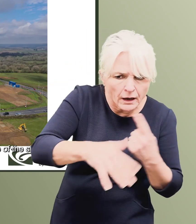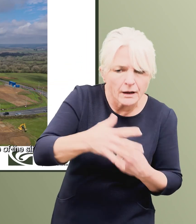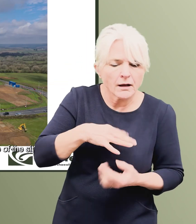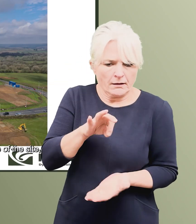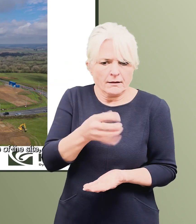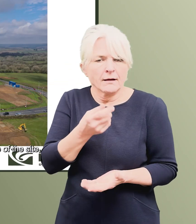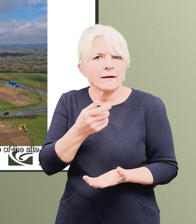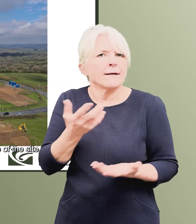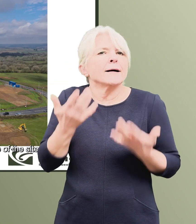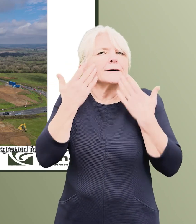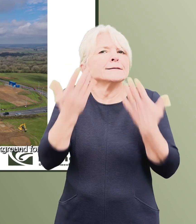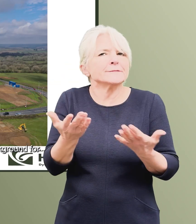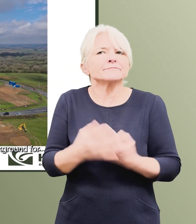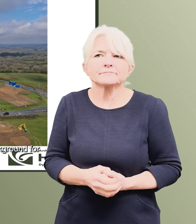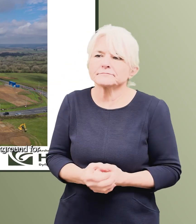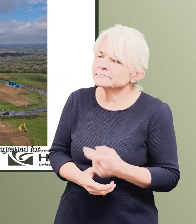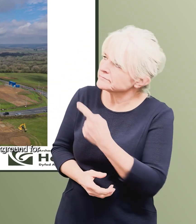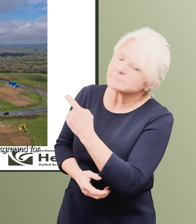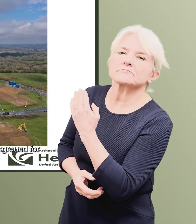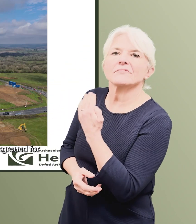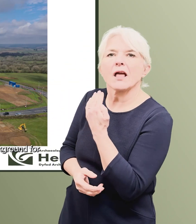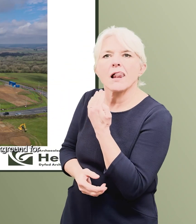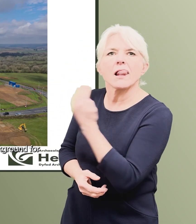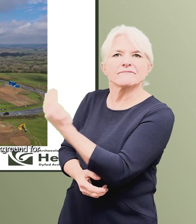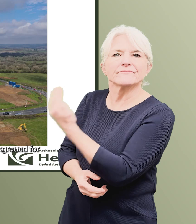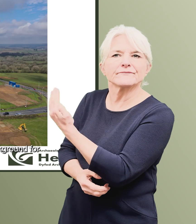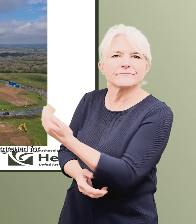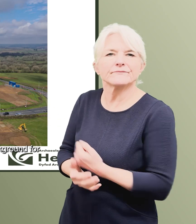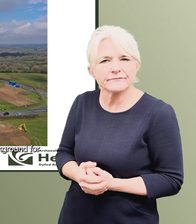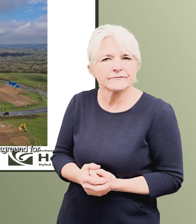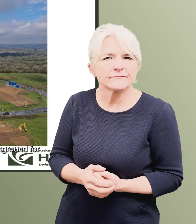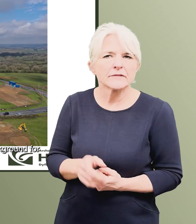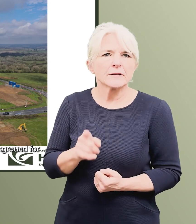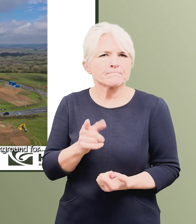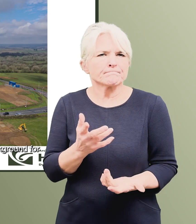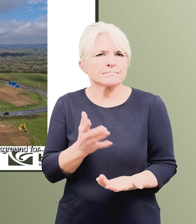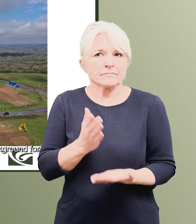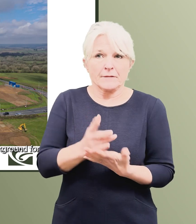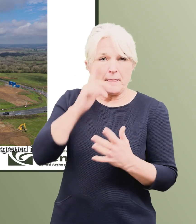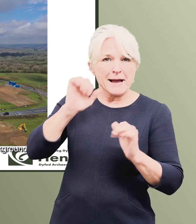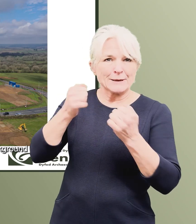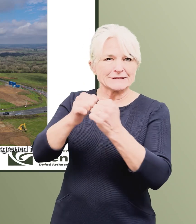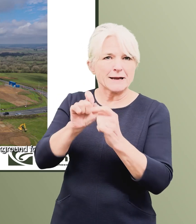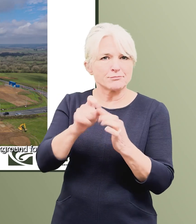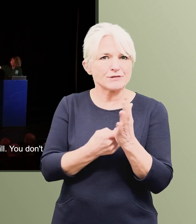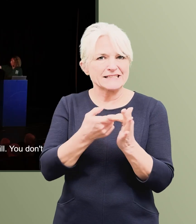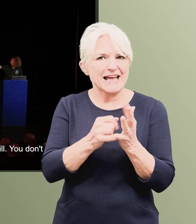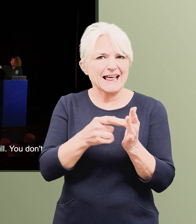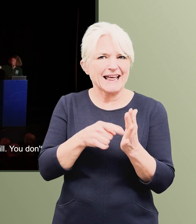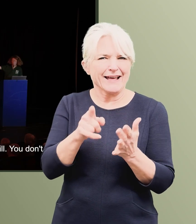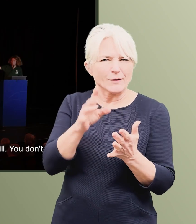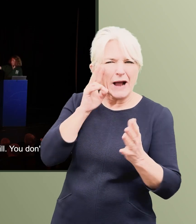site, or the west-hand side of the site, you can actually see the Preselles in the background for reference. And it's also a good point